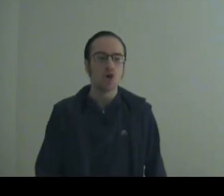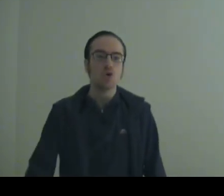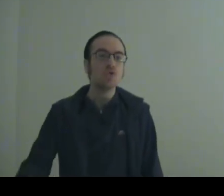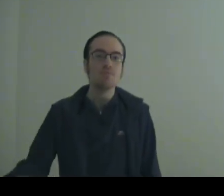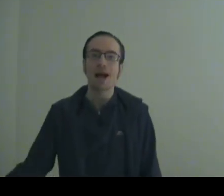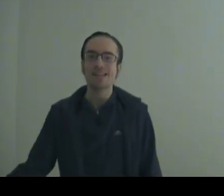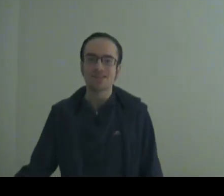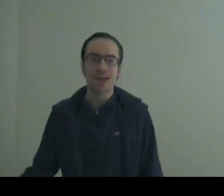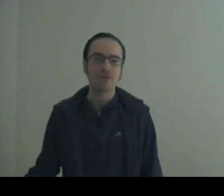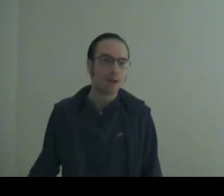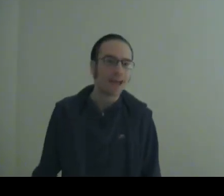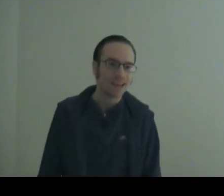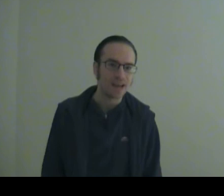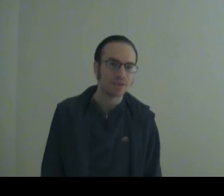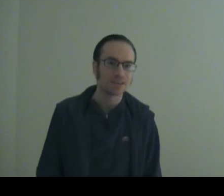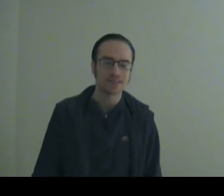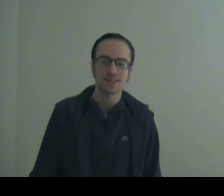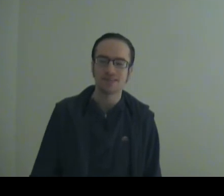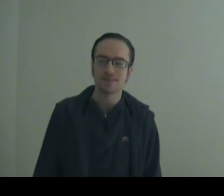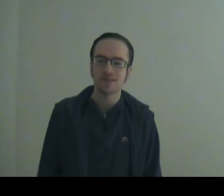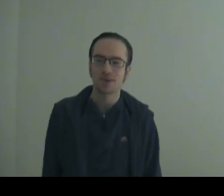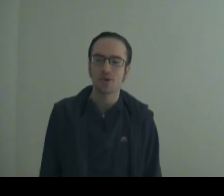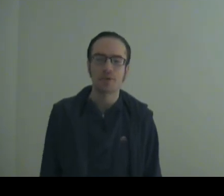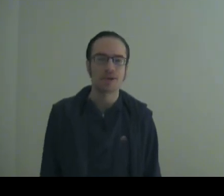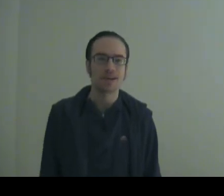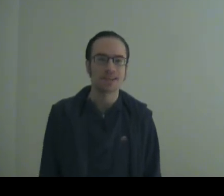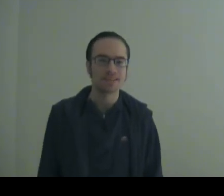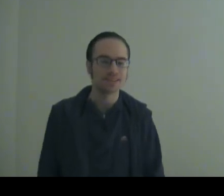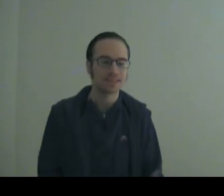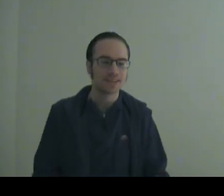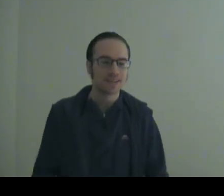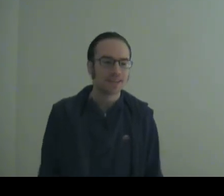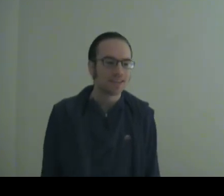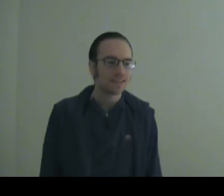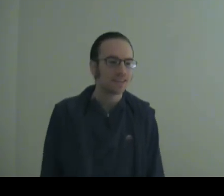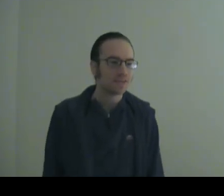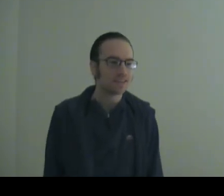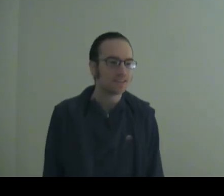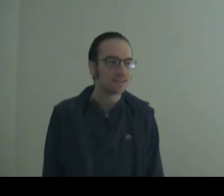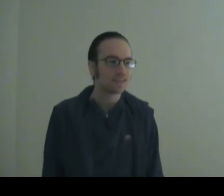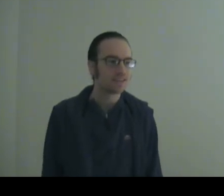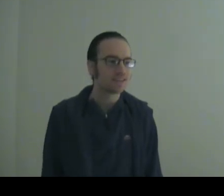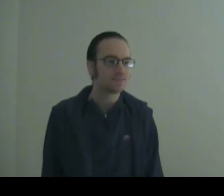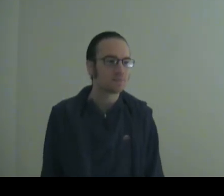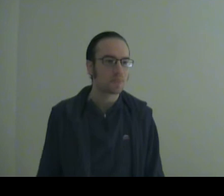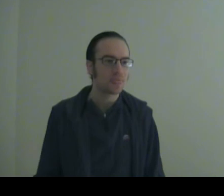who might just have a bad day because his girlfriend isn't, you know,